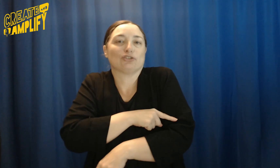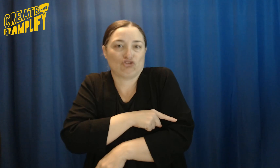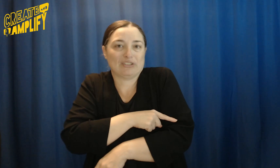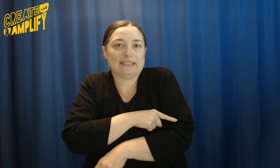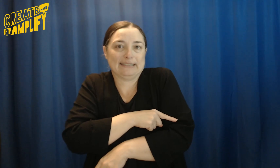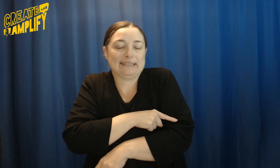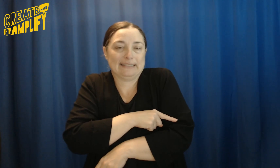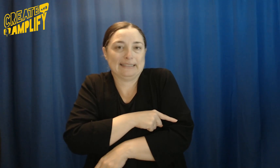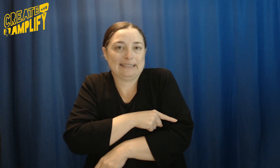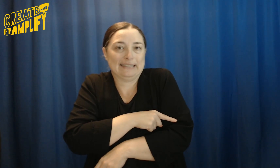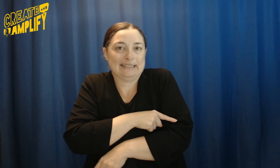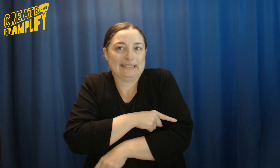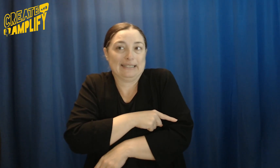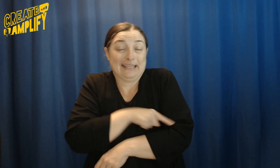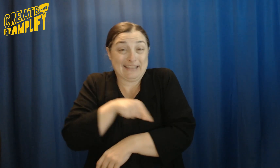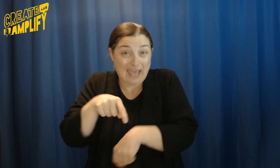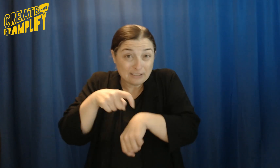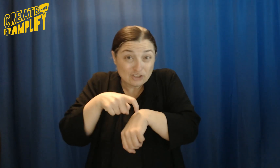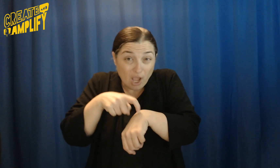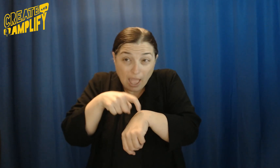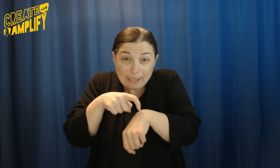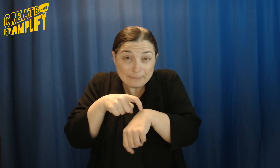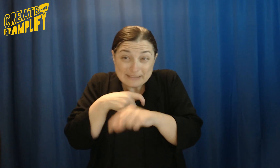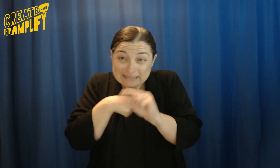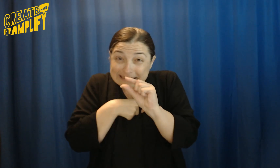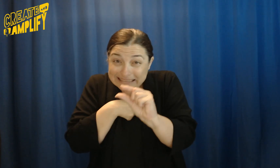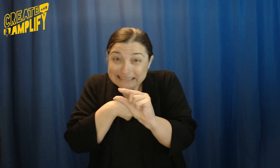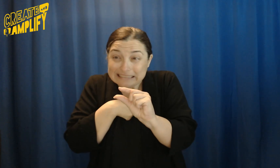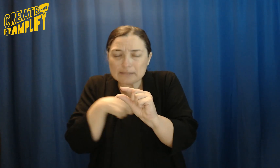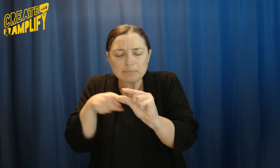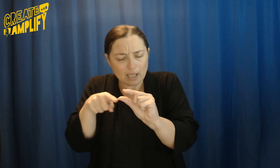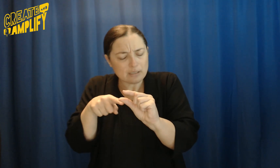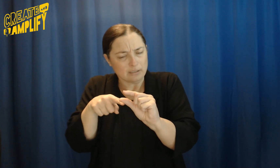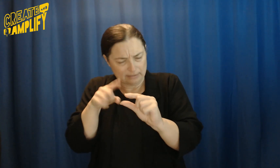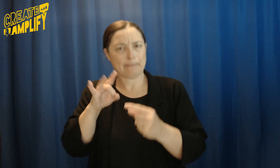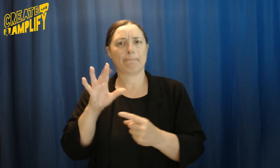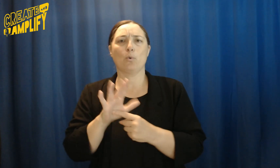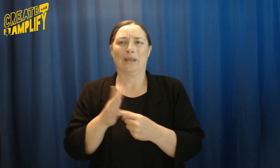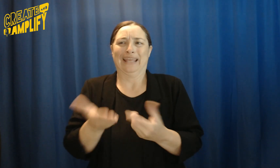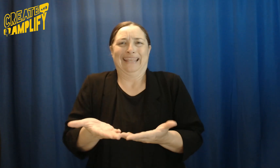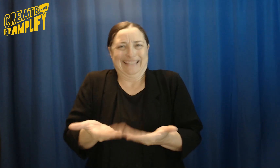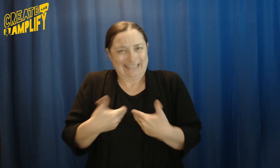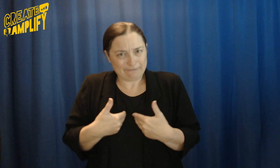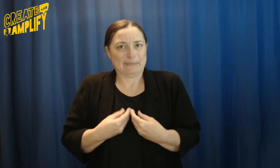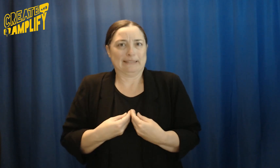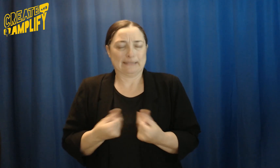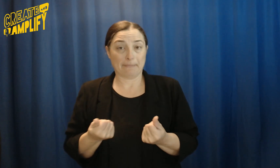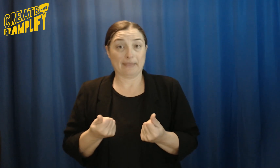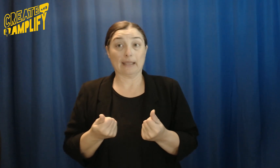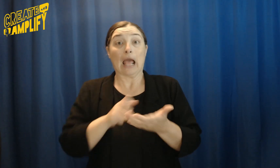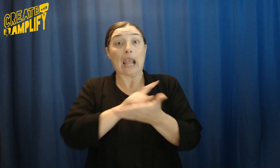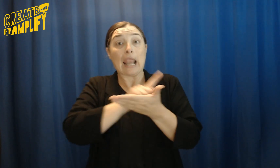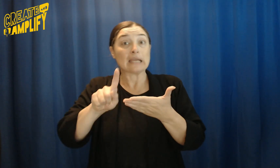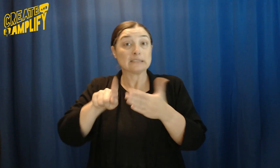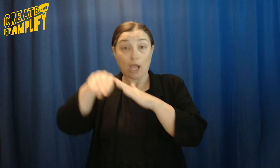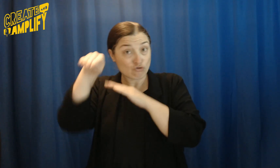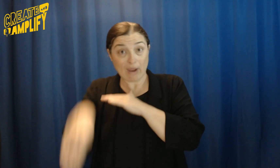it is so finite, but she was like, no, this is important to me and it gives me something, even though the crash is massive afterwards, it gives me